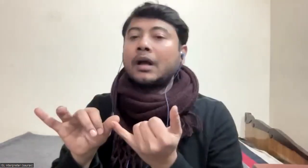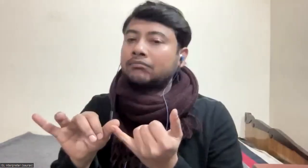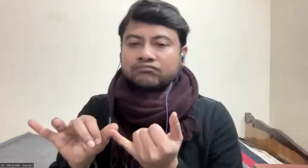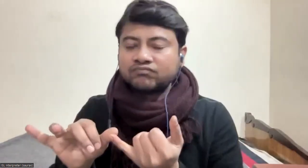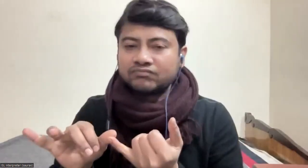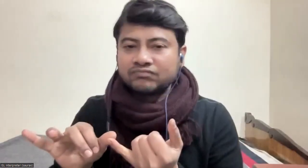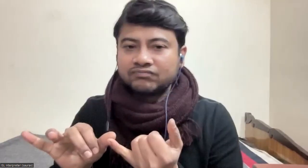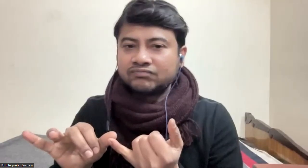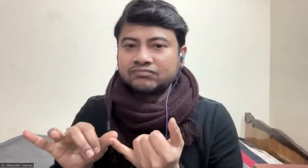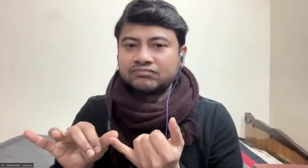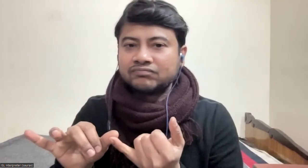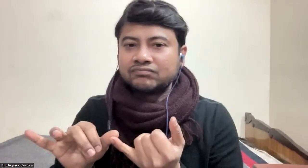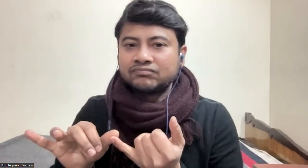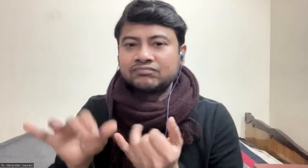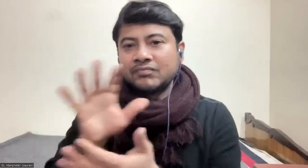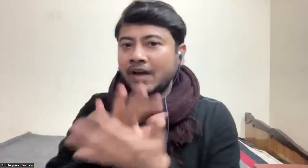chant this,